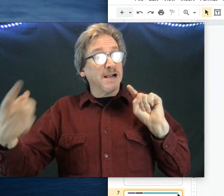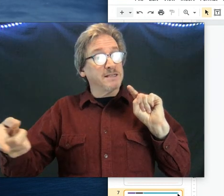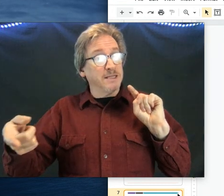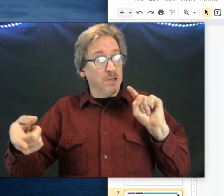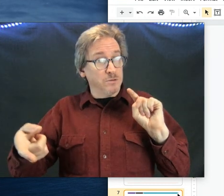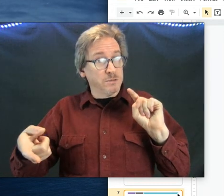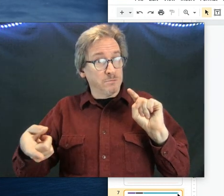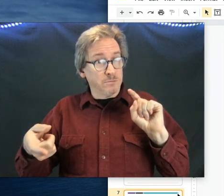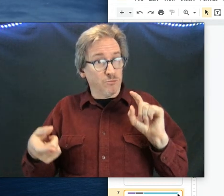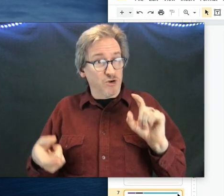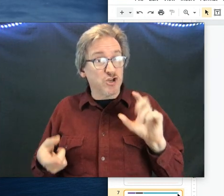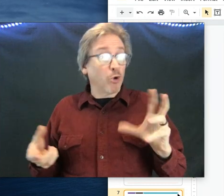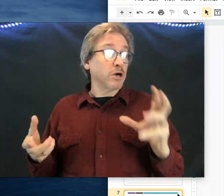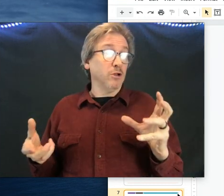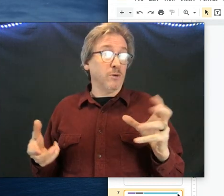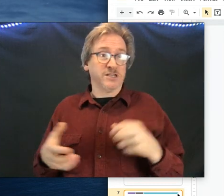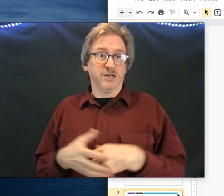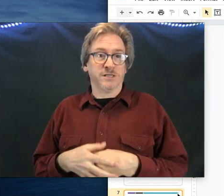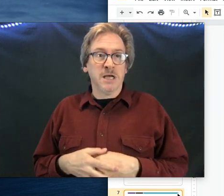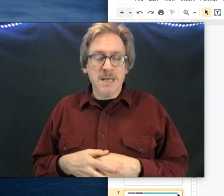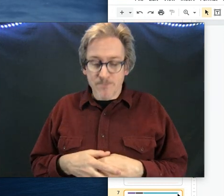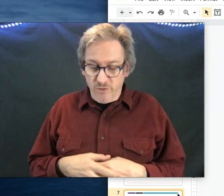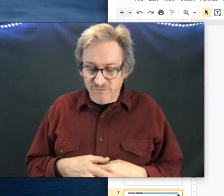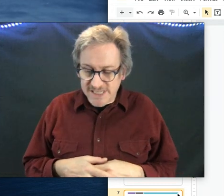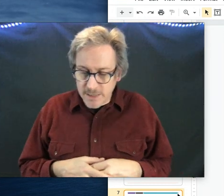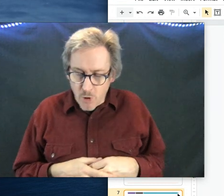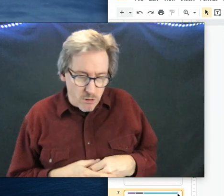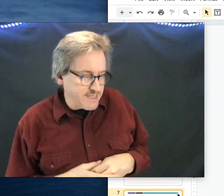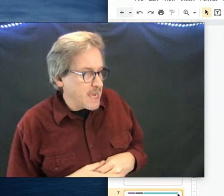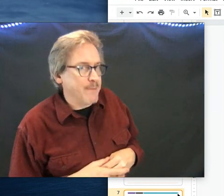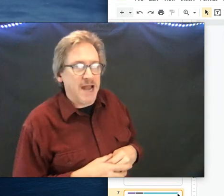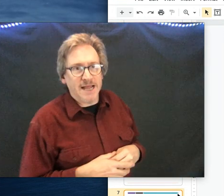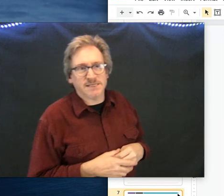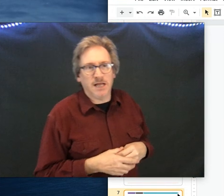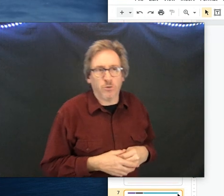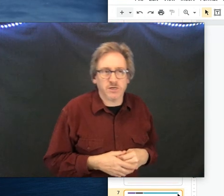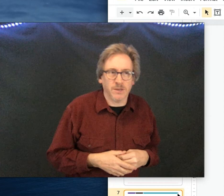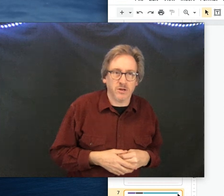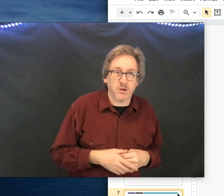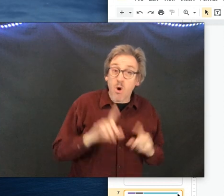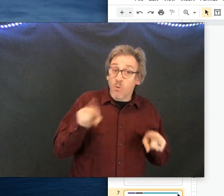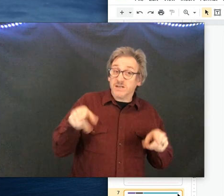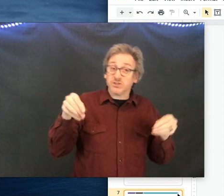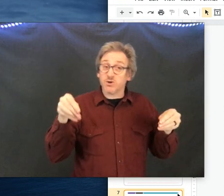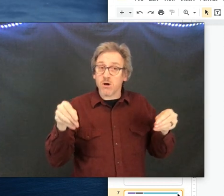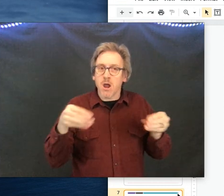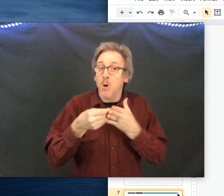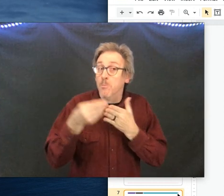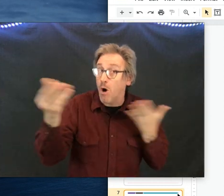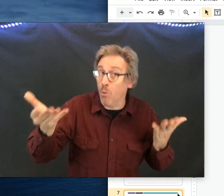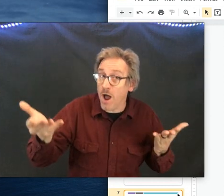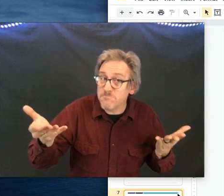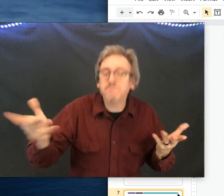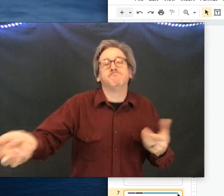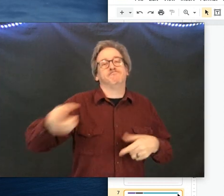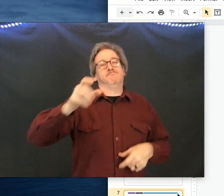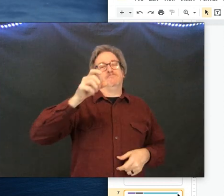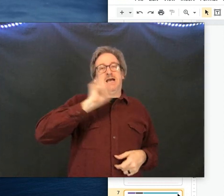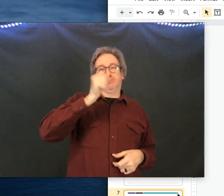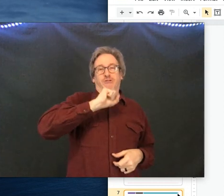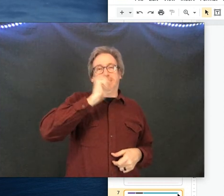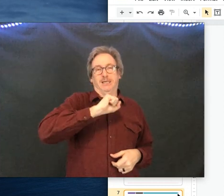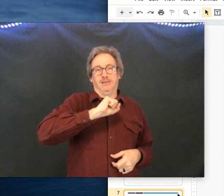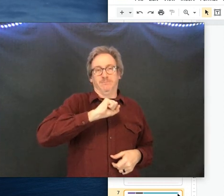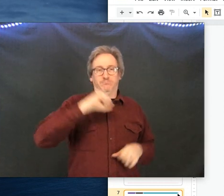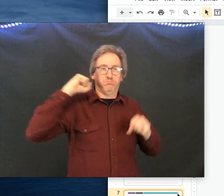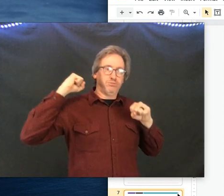way of practicing those rhetorical questions. We see them all the time in ASL where someone will go, "Oh, went to the store, bought what?